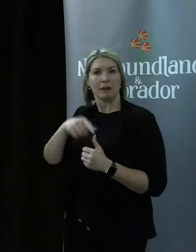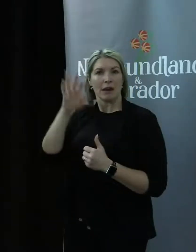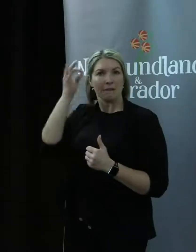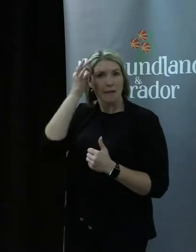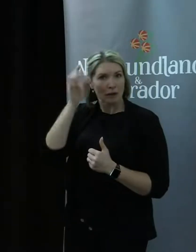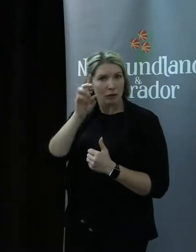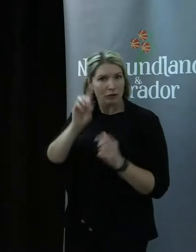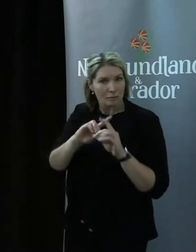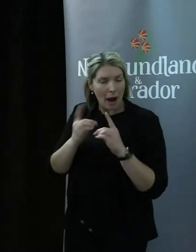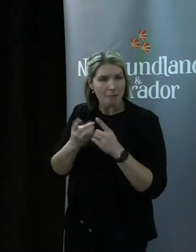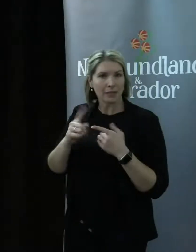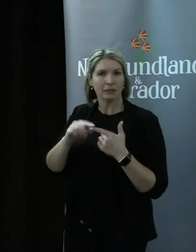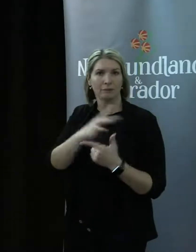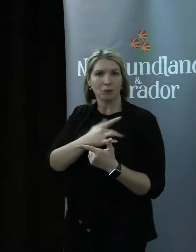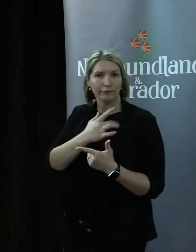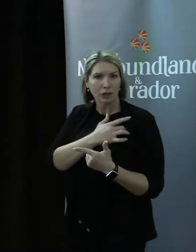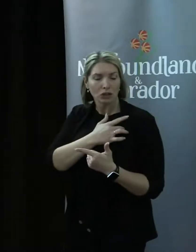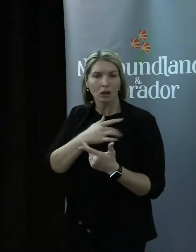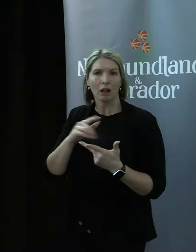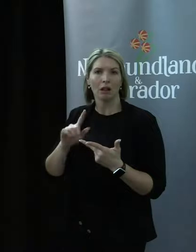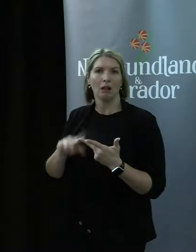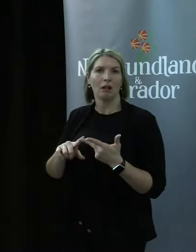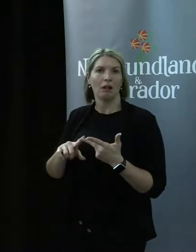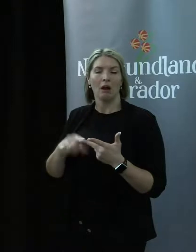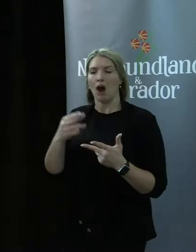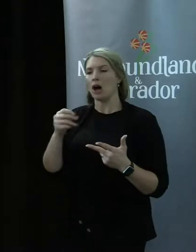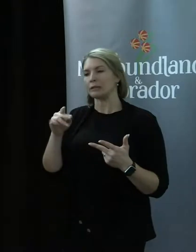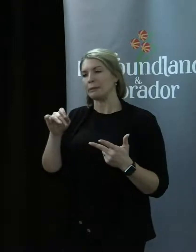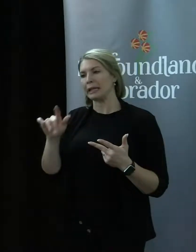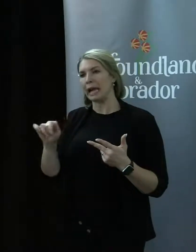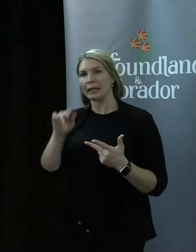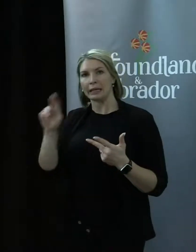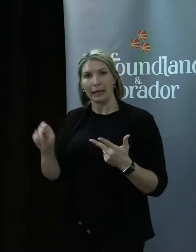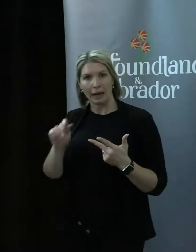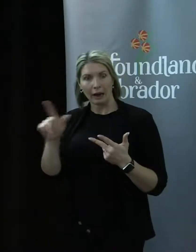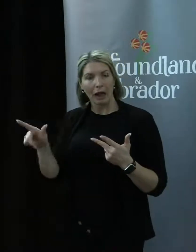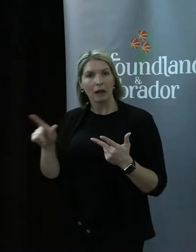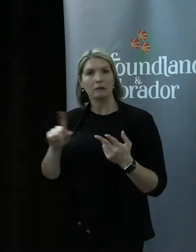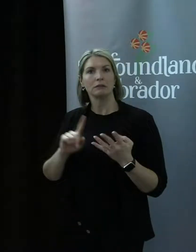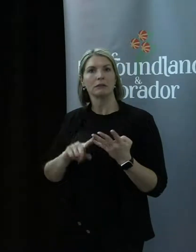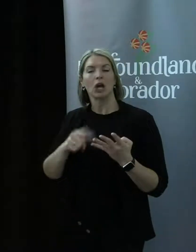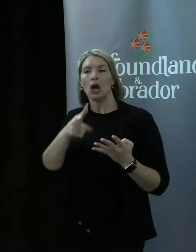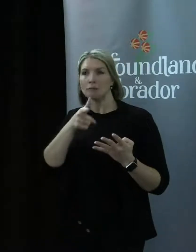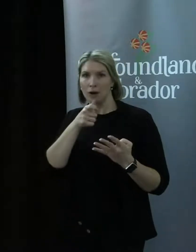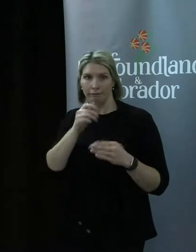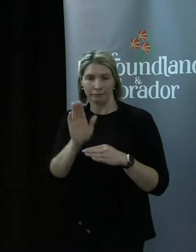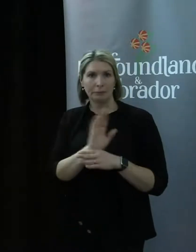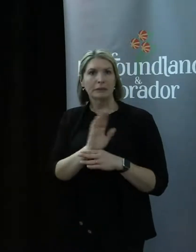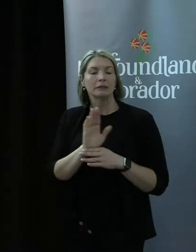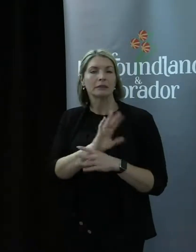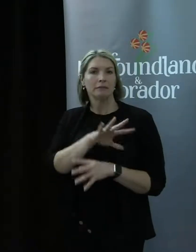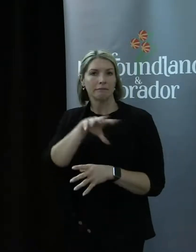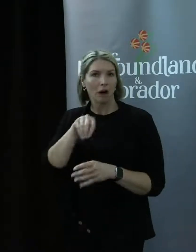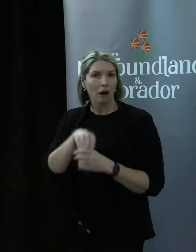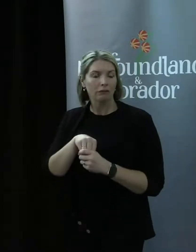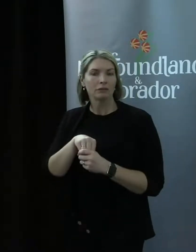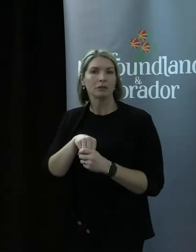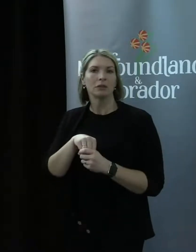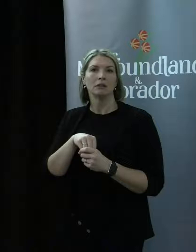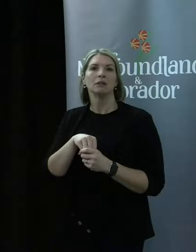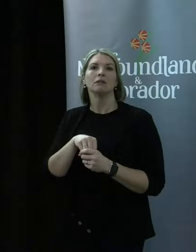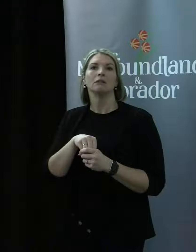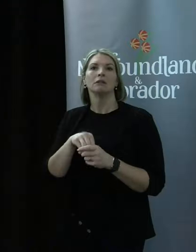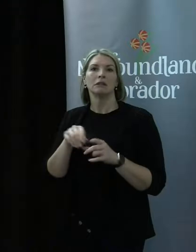departments, provincial departments, Hospitality Newfoundland and Labrador, some private sector operators, and